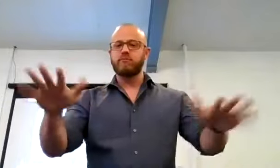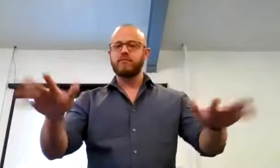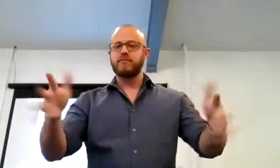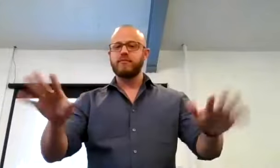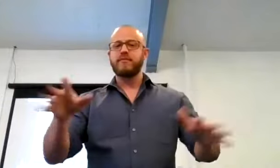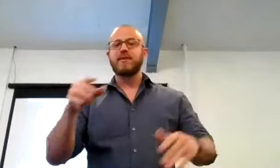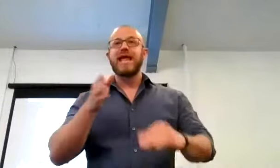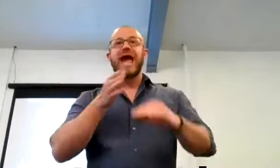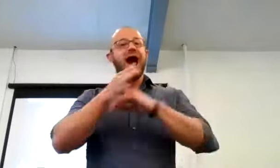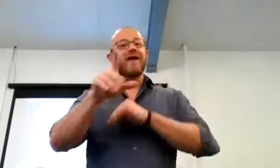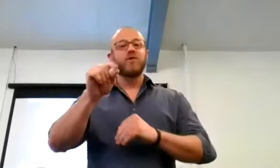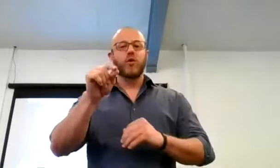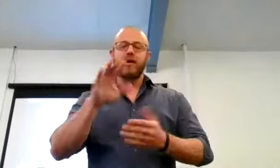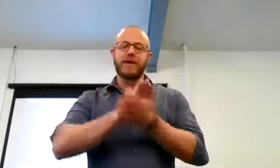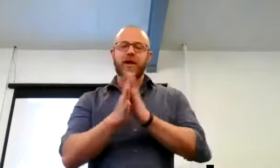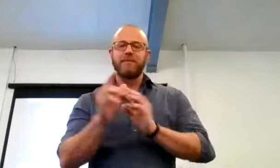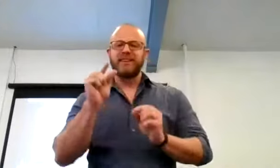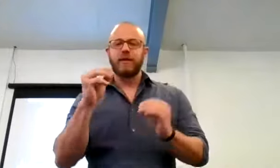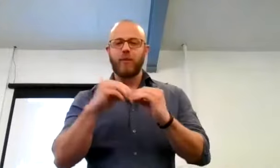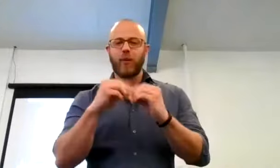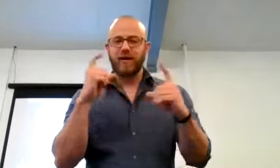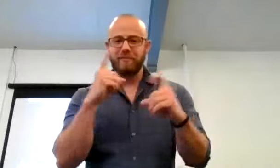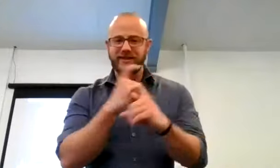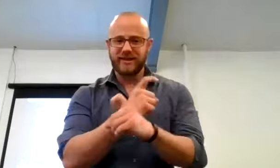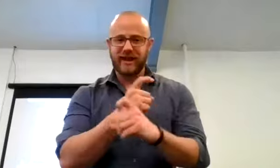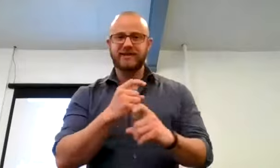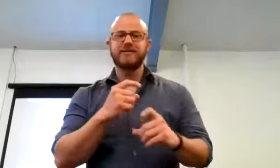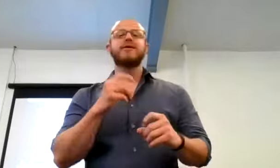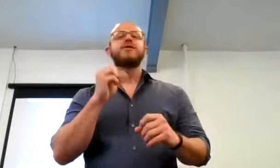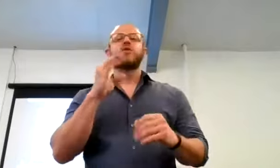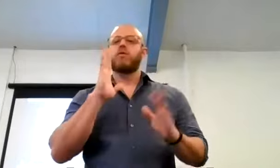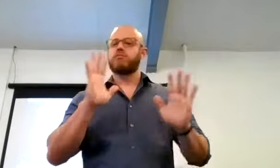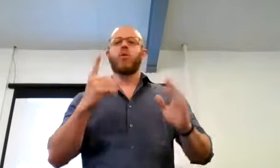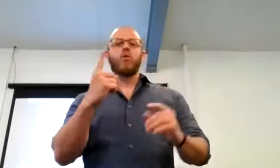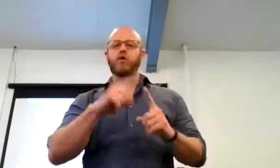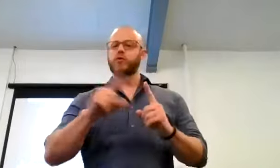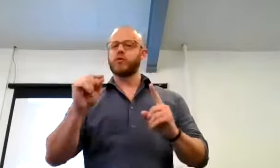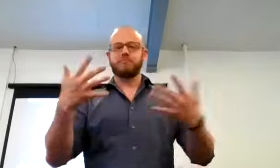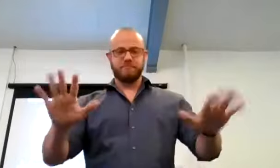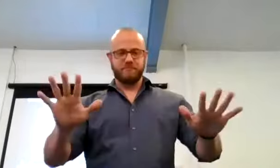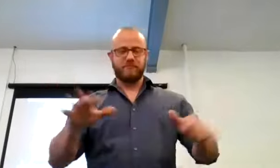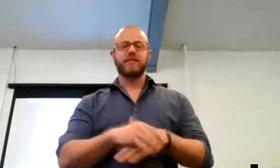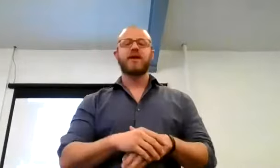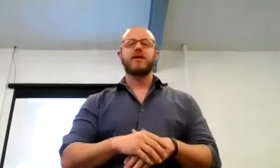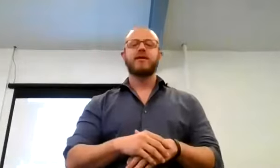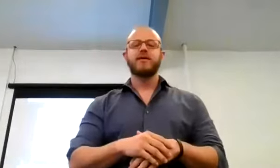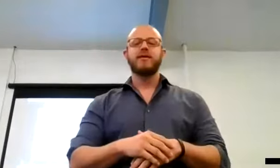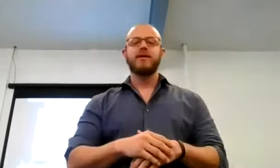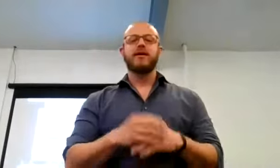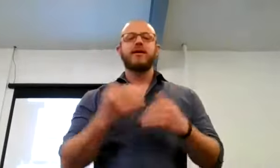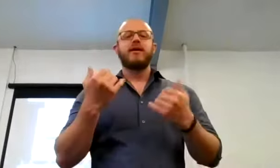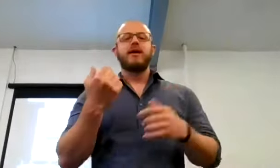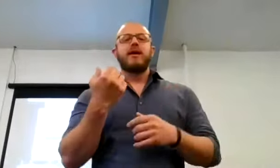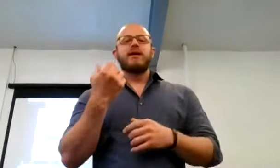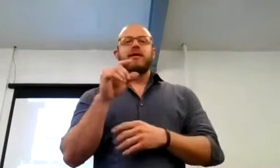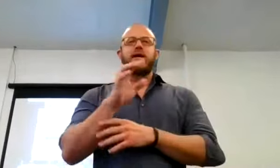It'll only be 1 through 20, so that's it. After 20, it becomes a little bit more complicated. So we're just gonna do 1 through 20 and that's it,